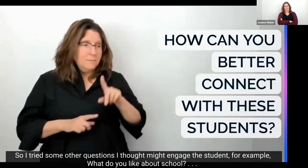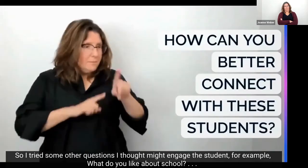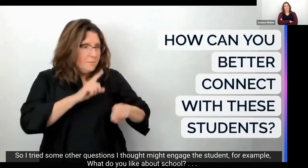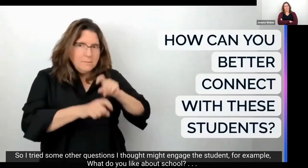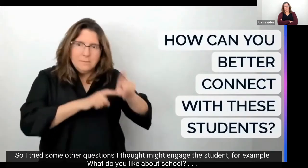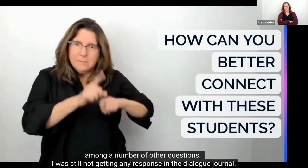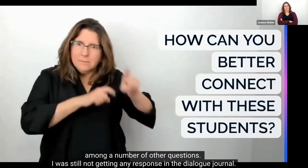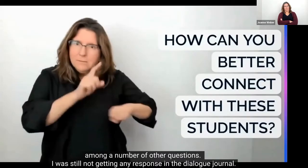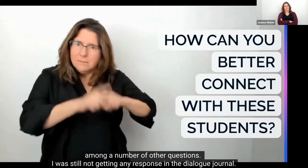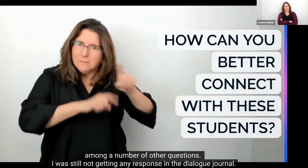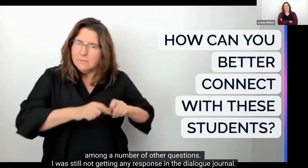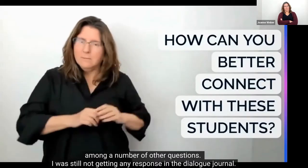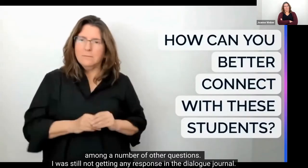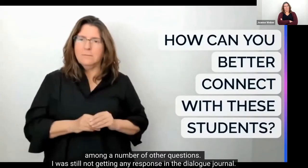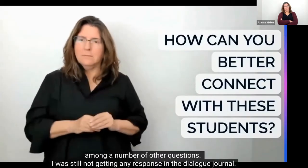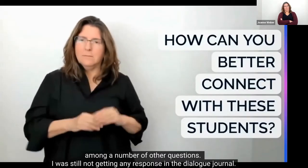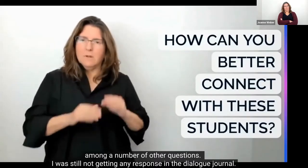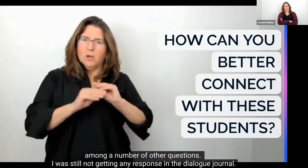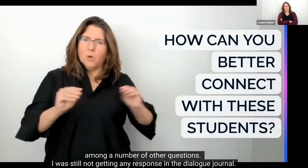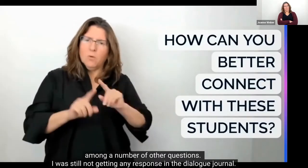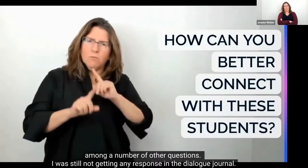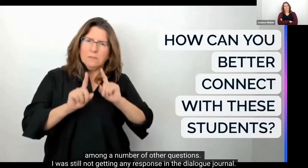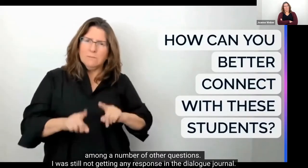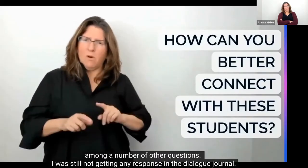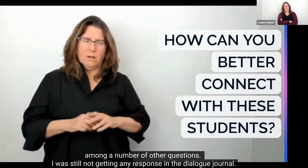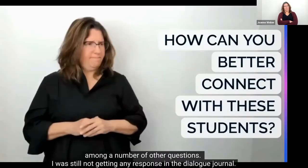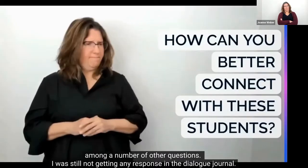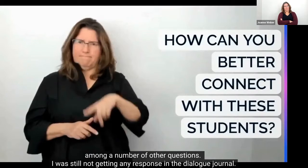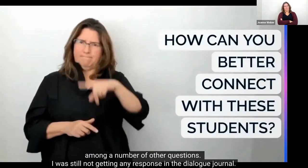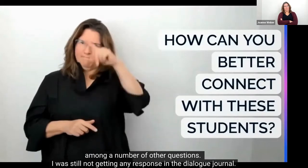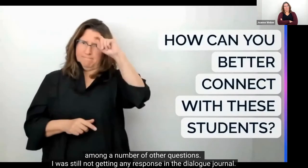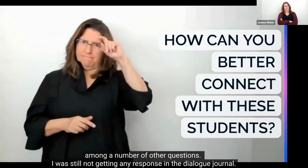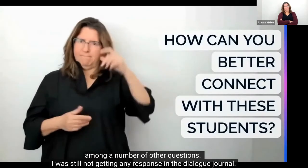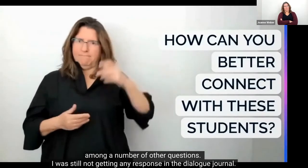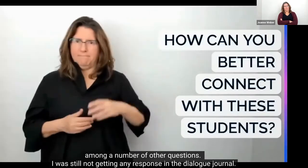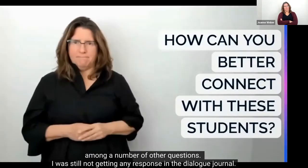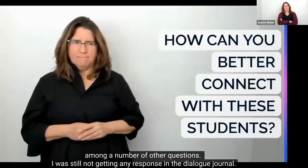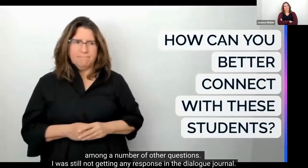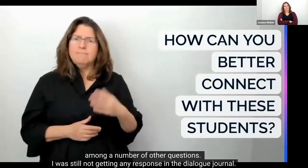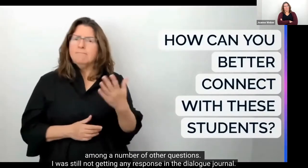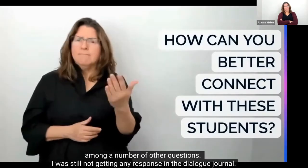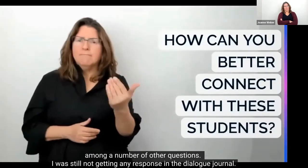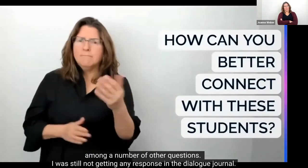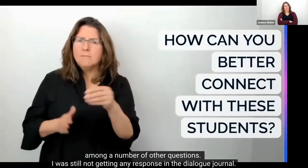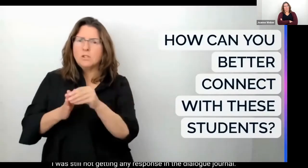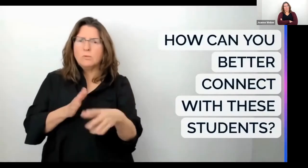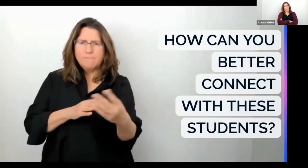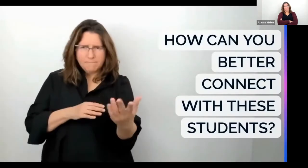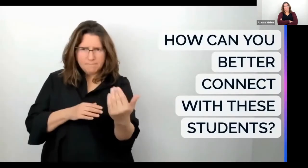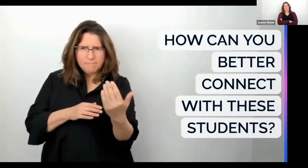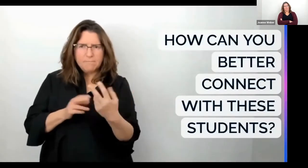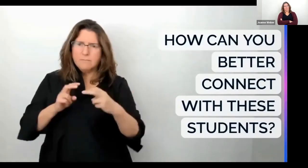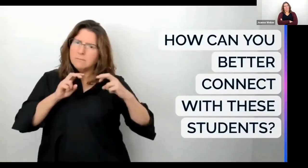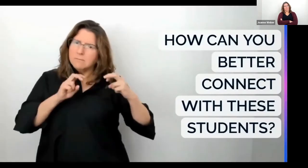school? Among a number of other questions. I was still not getting any response in the dialogue journal.